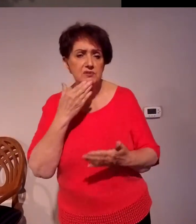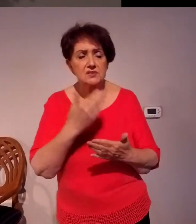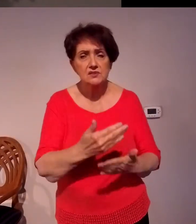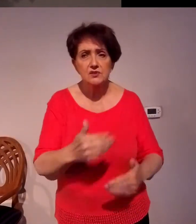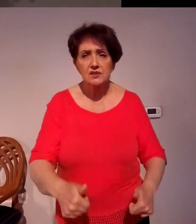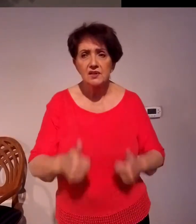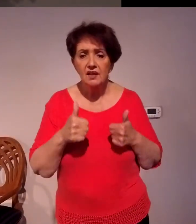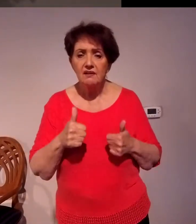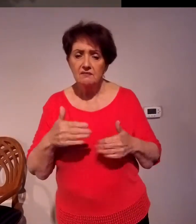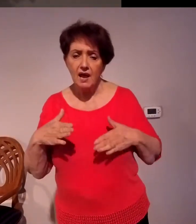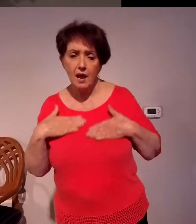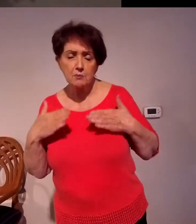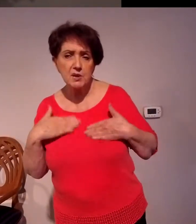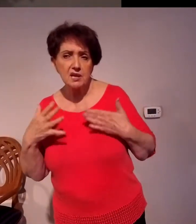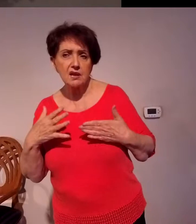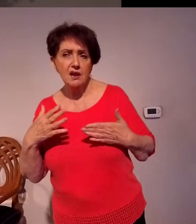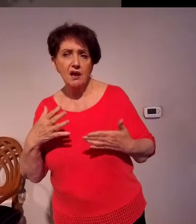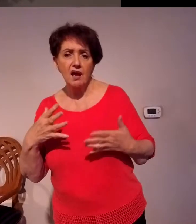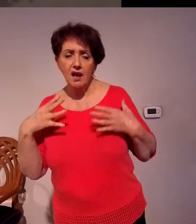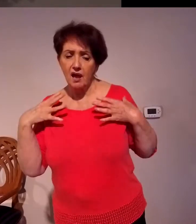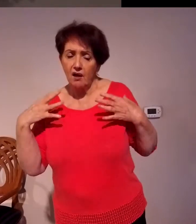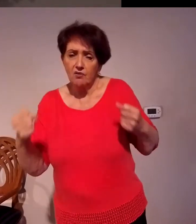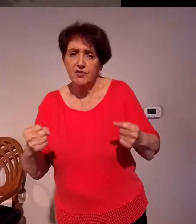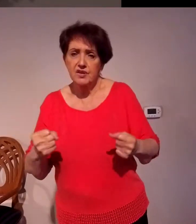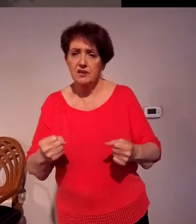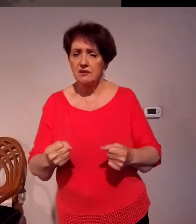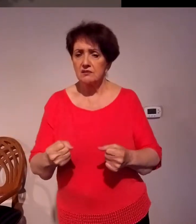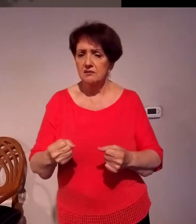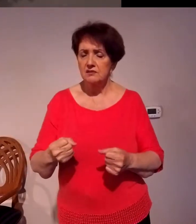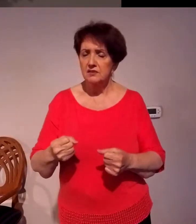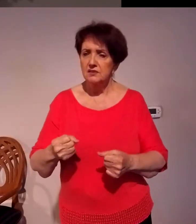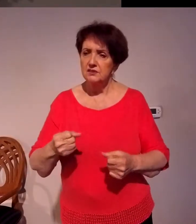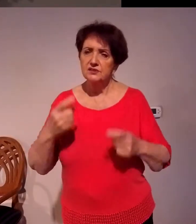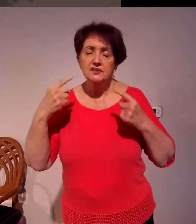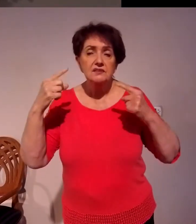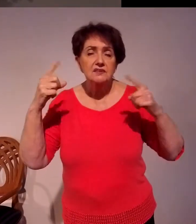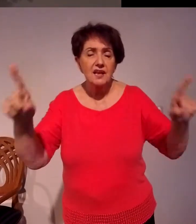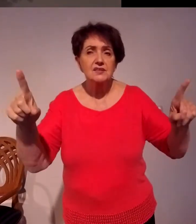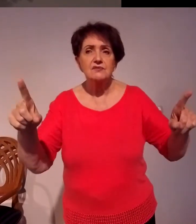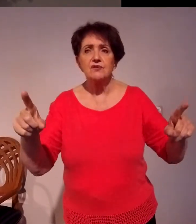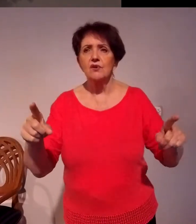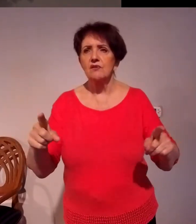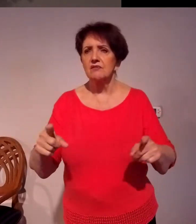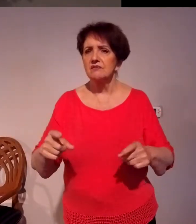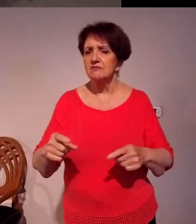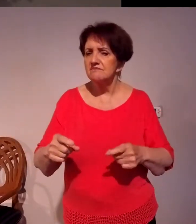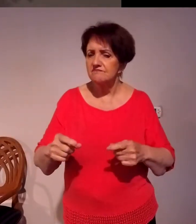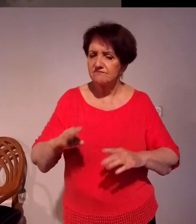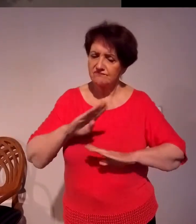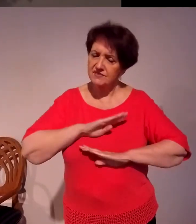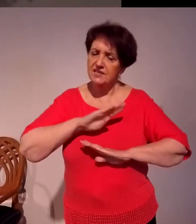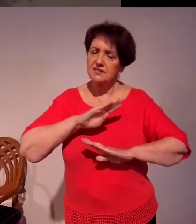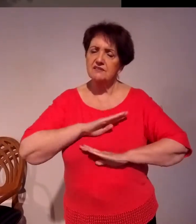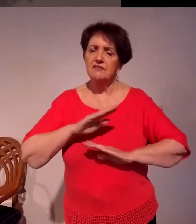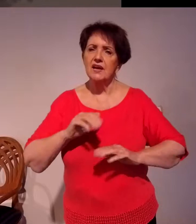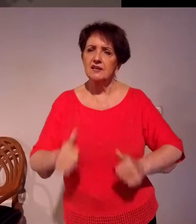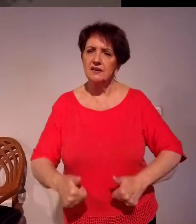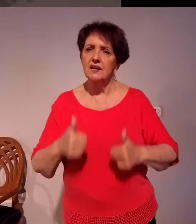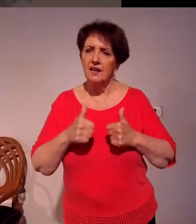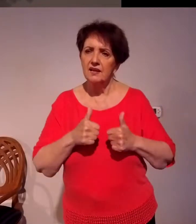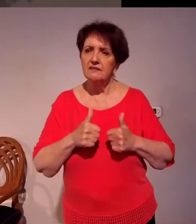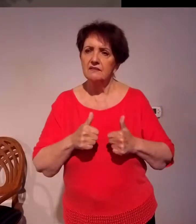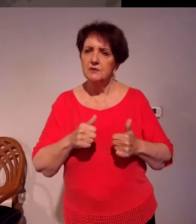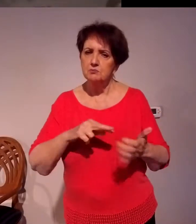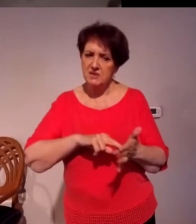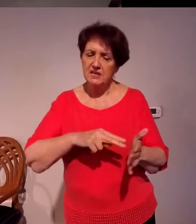happy, healthy, wealthy, joy-filled, success-filled, meaningful life